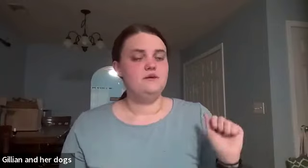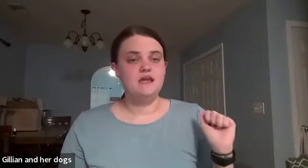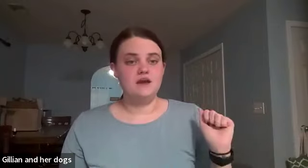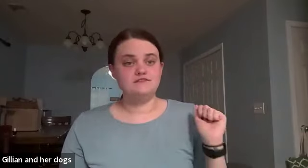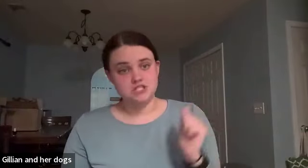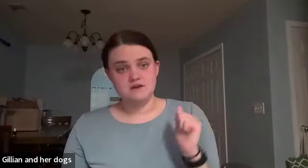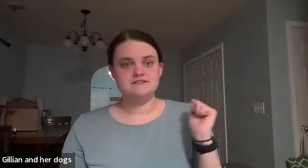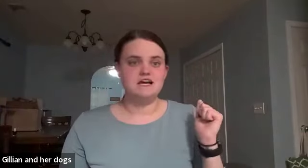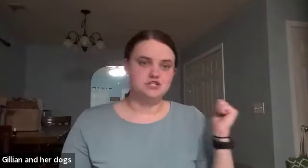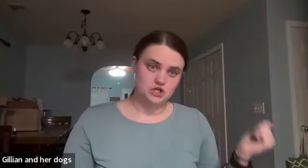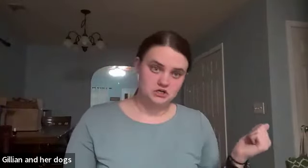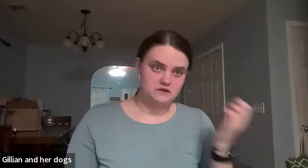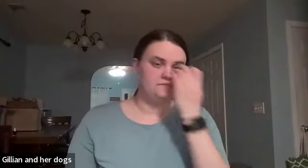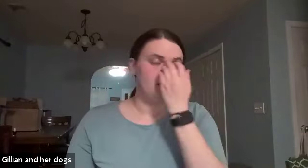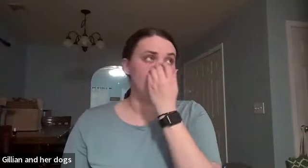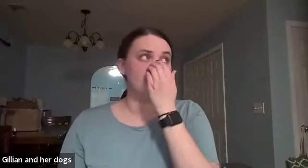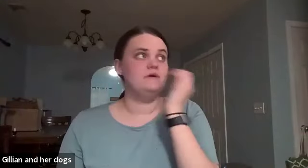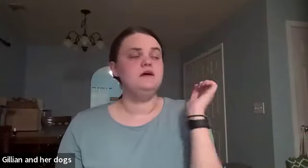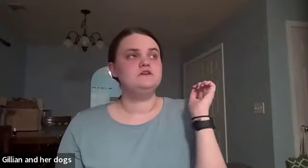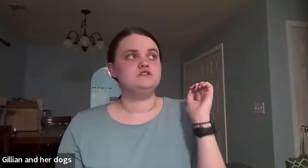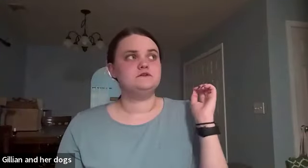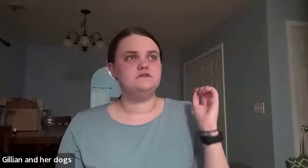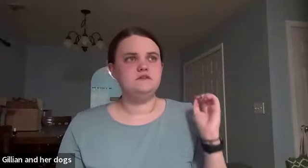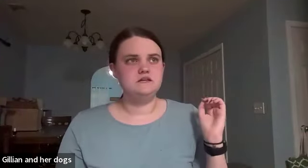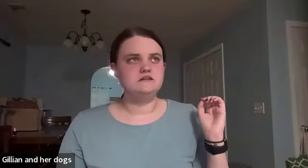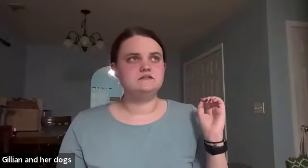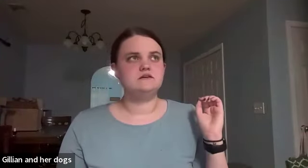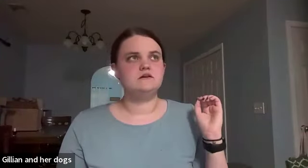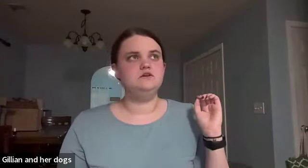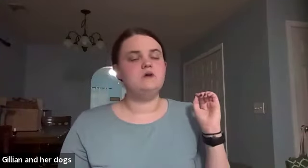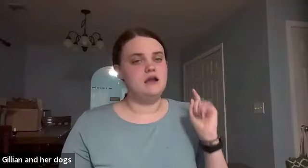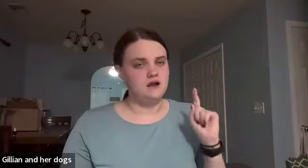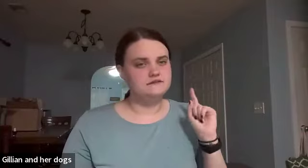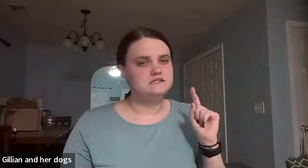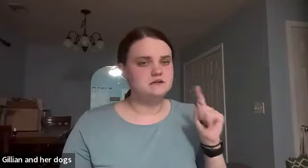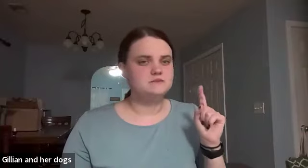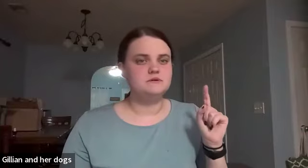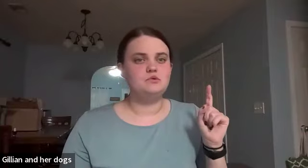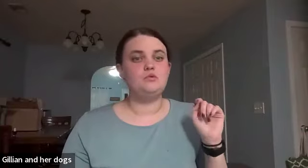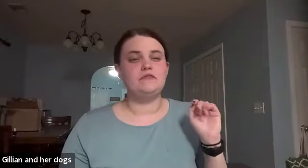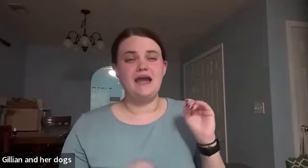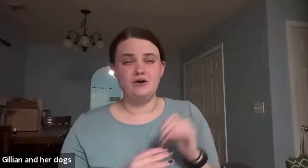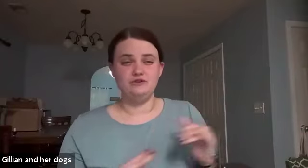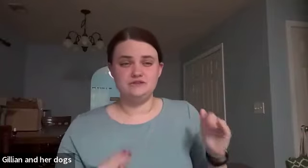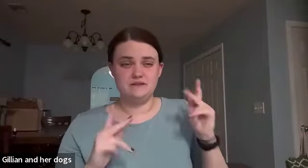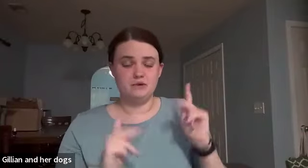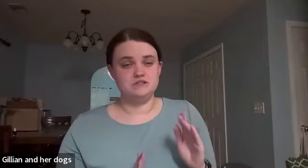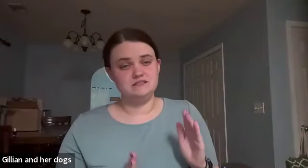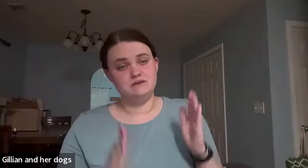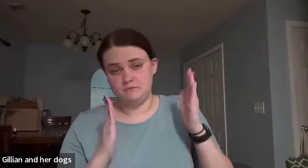Then we have chef slash cook. So for these, I have seen sometimes people without using the person or